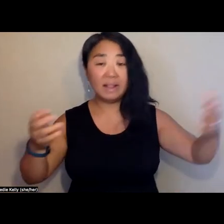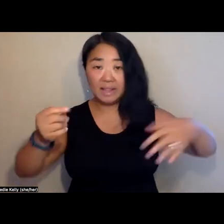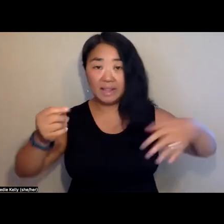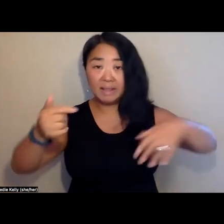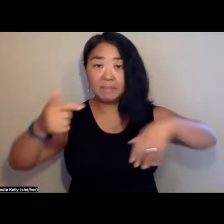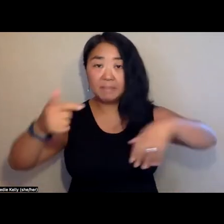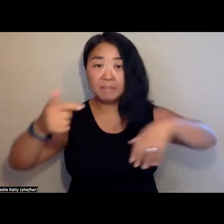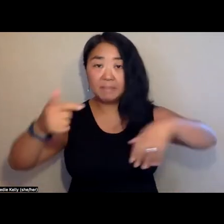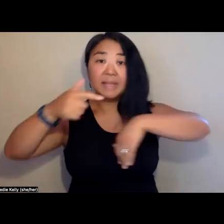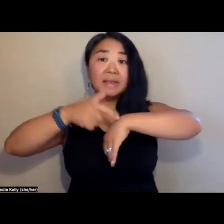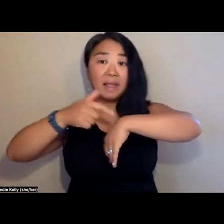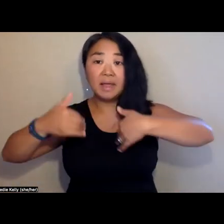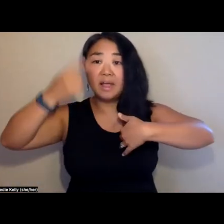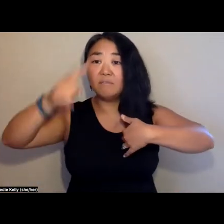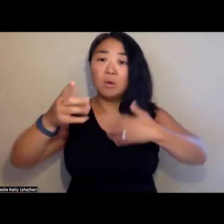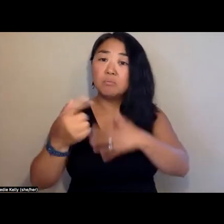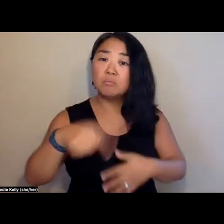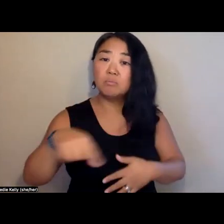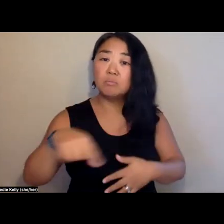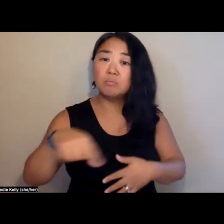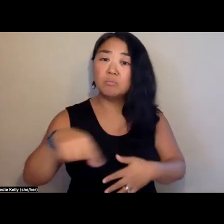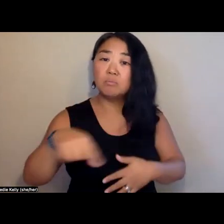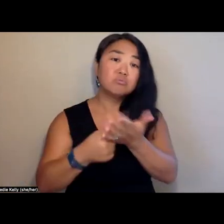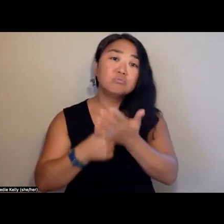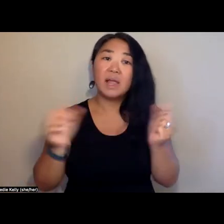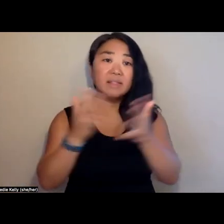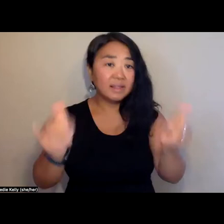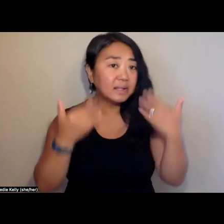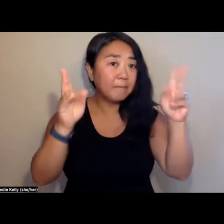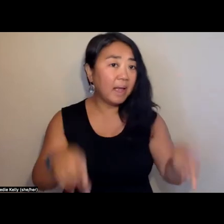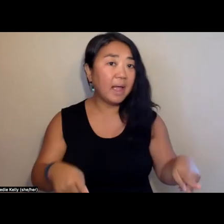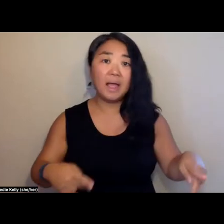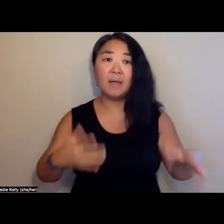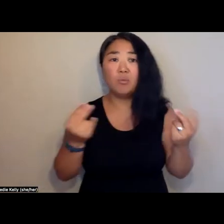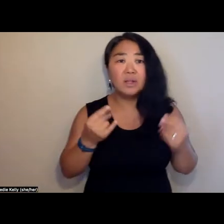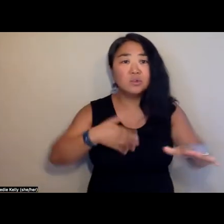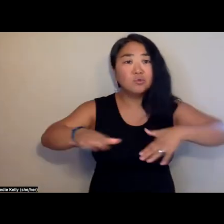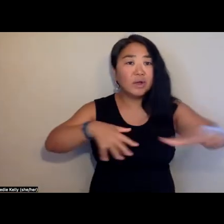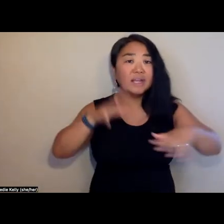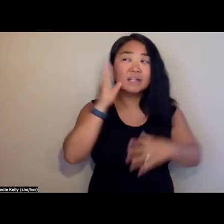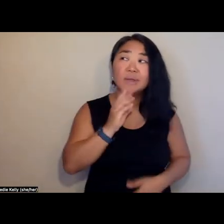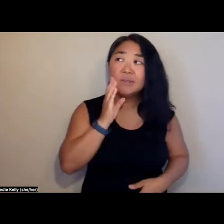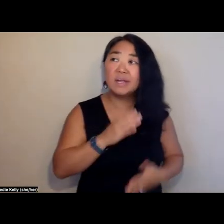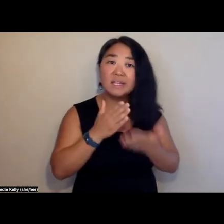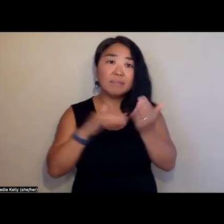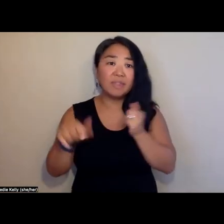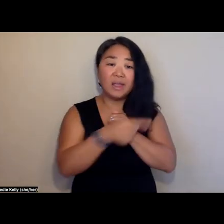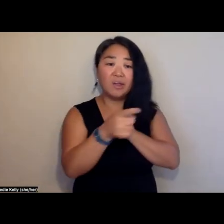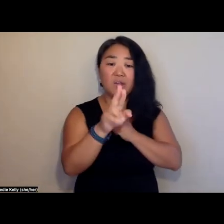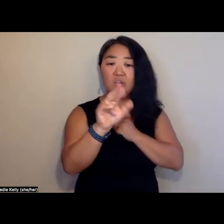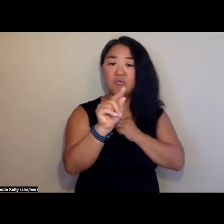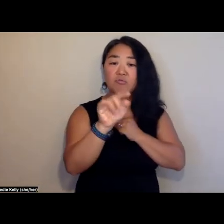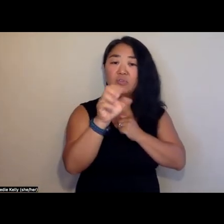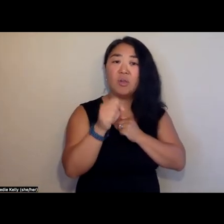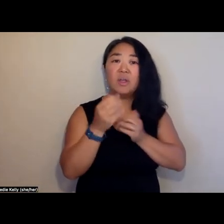to talk about. We can talk about anything that's come up, anything you want to know about the walking experience, about the routes in particular, those pesky little river crossings or anything